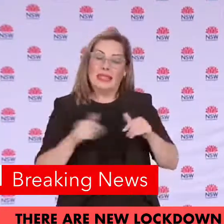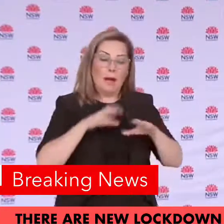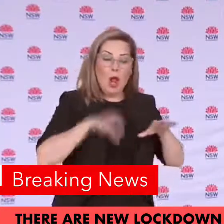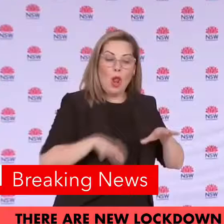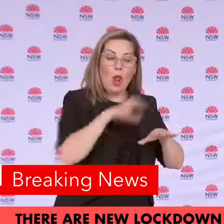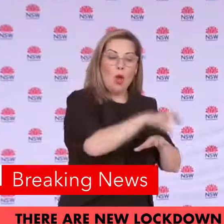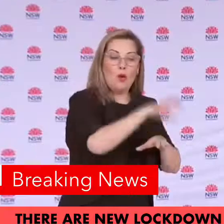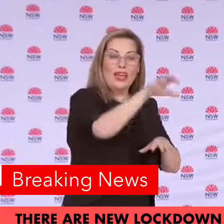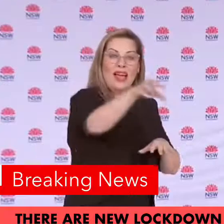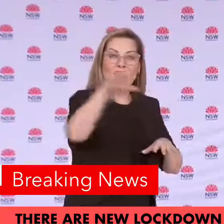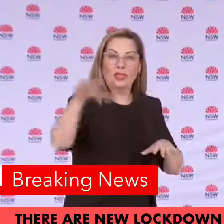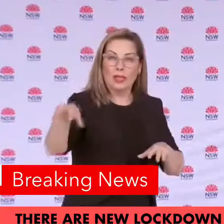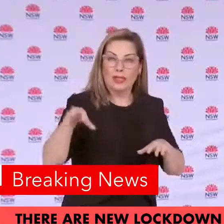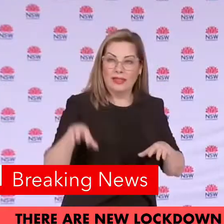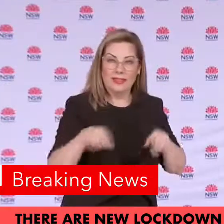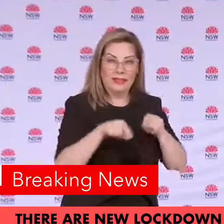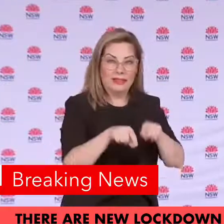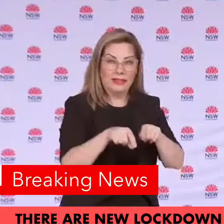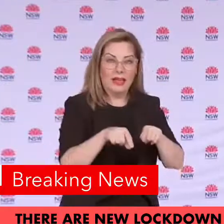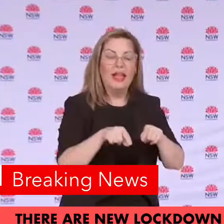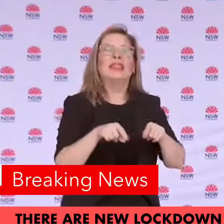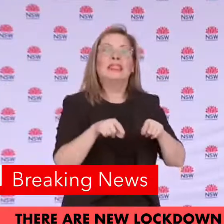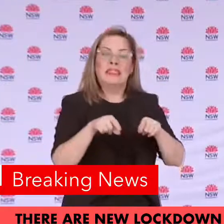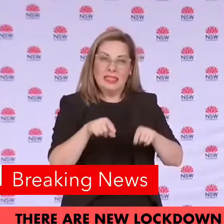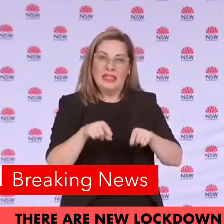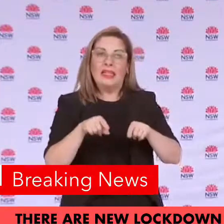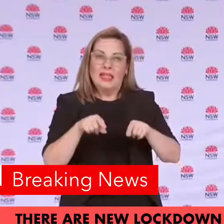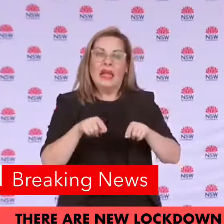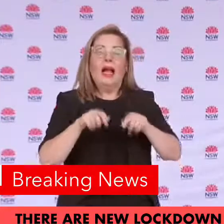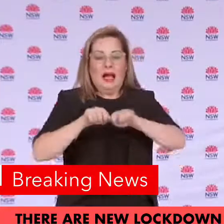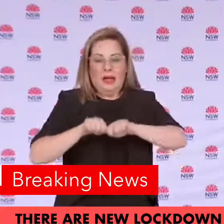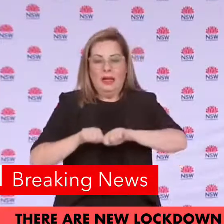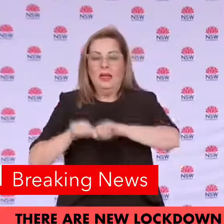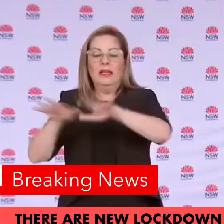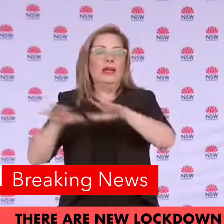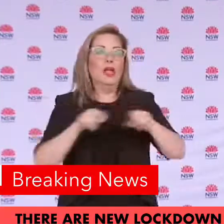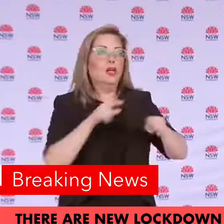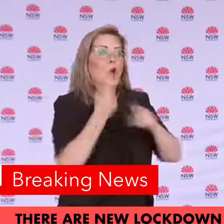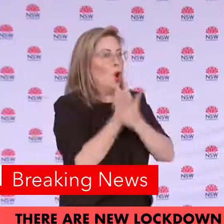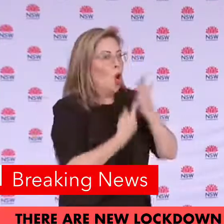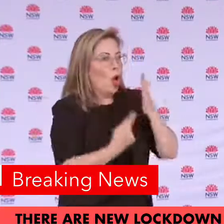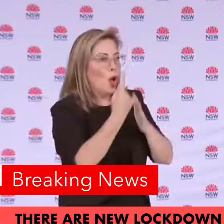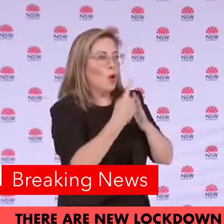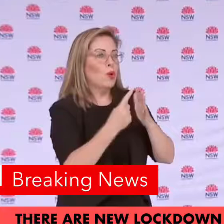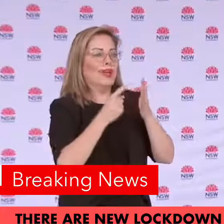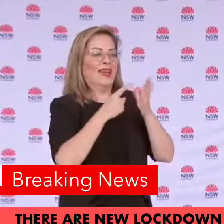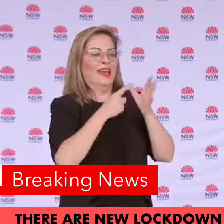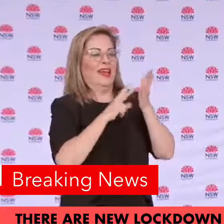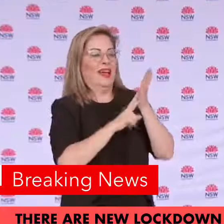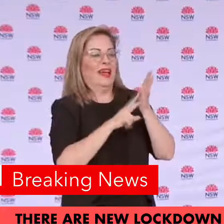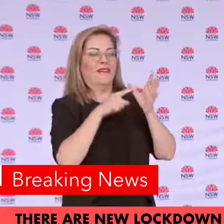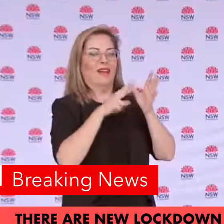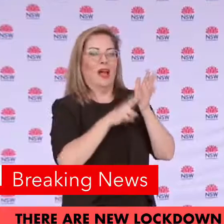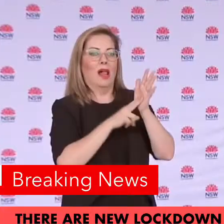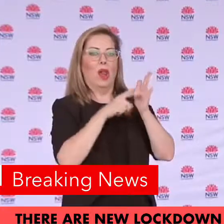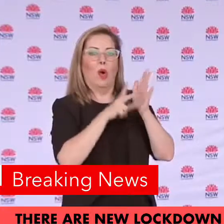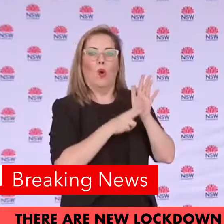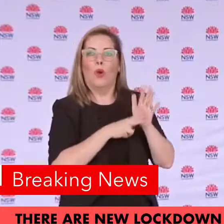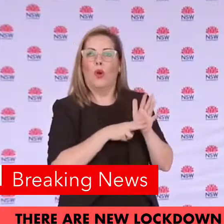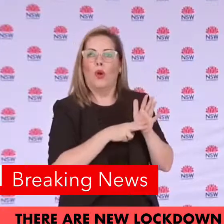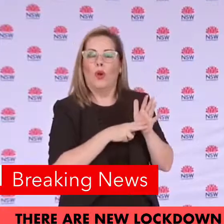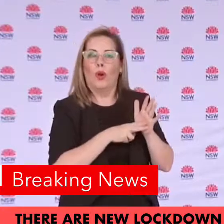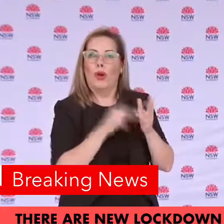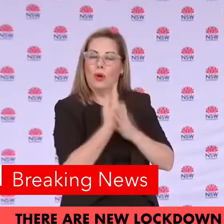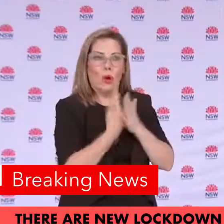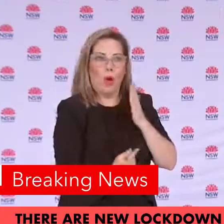in other sites outside the Avalon RSL and the Avalon Bolo in the Northern Beaches. But we are